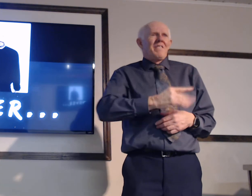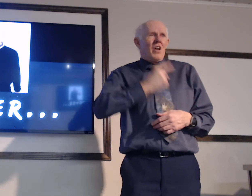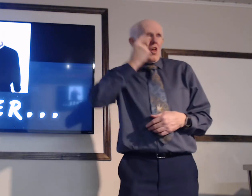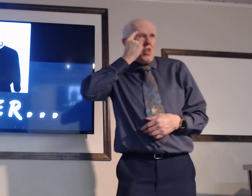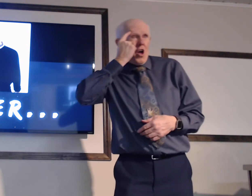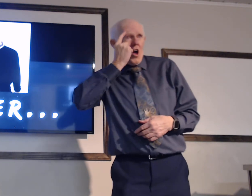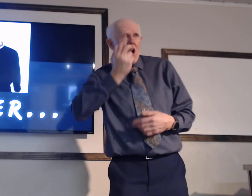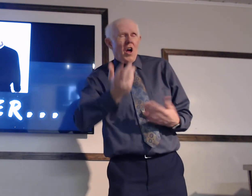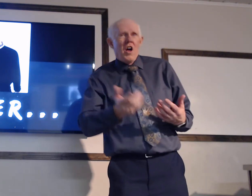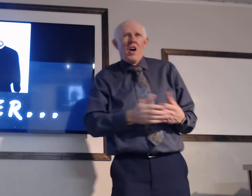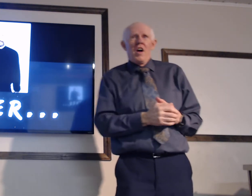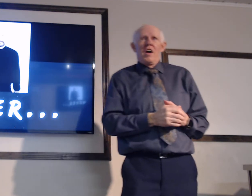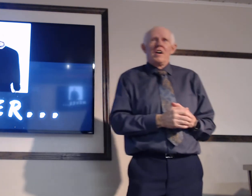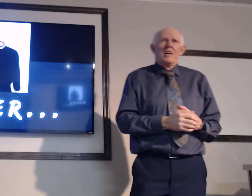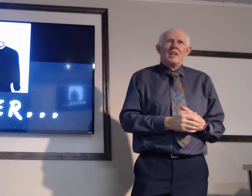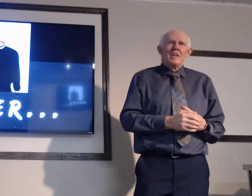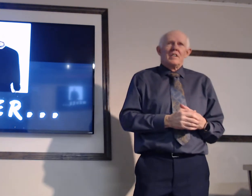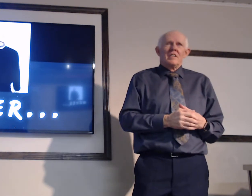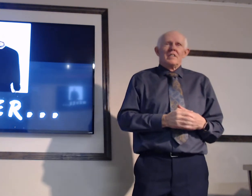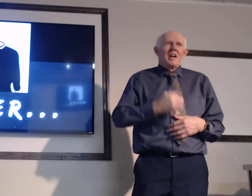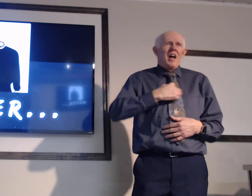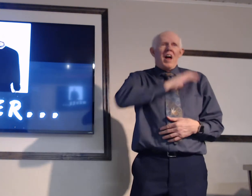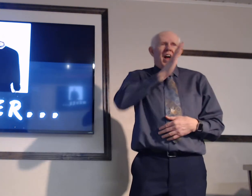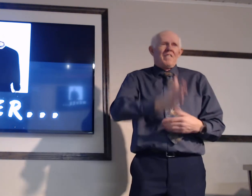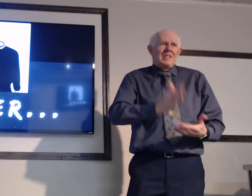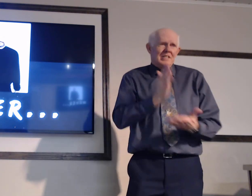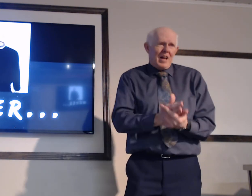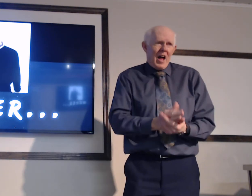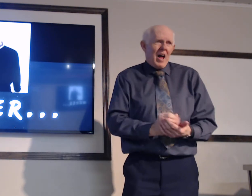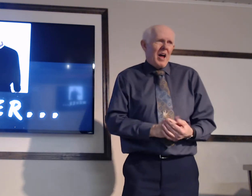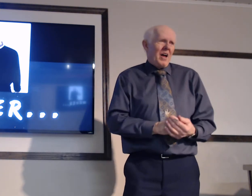I never thought about that. I never stop.